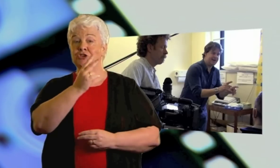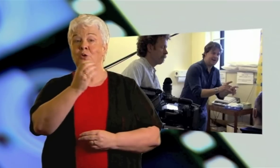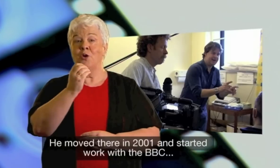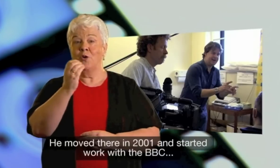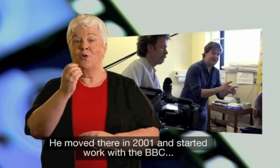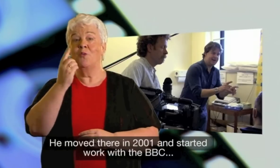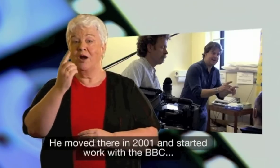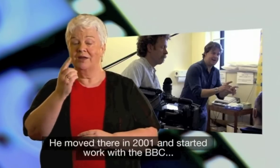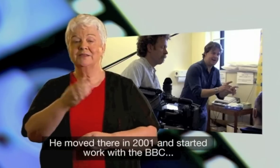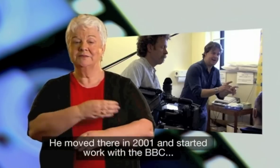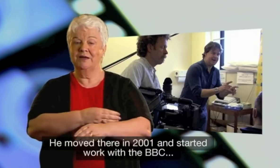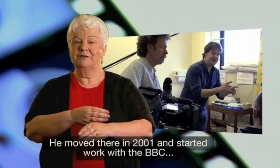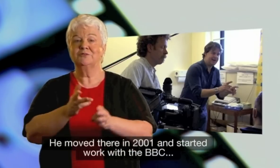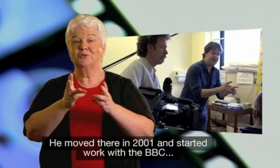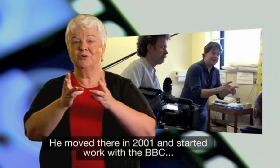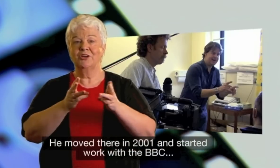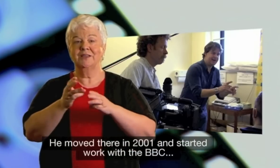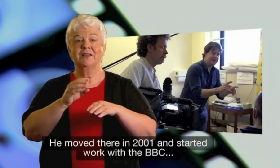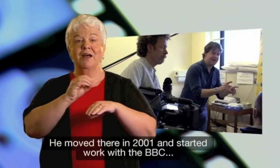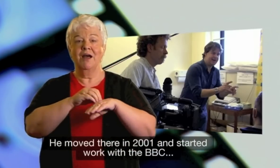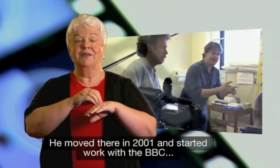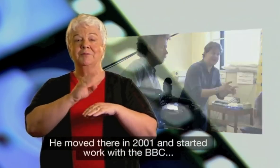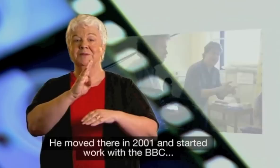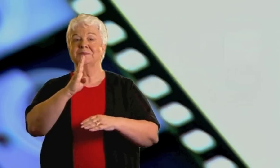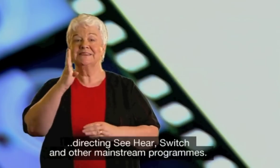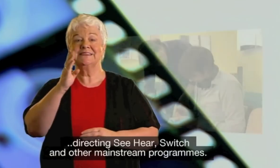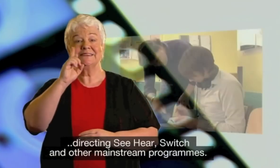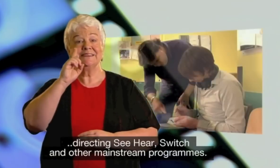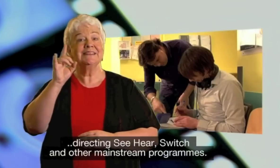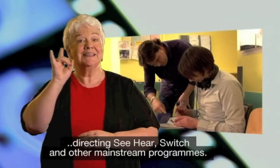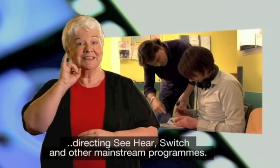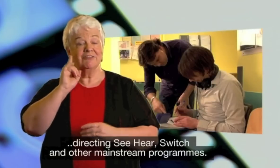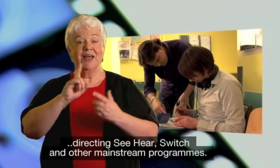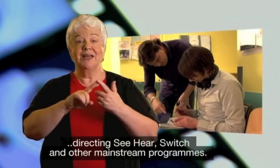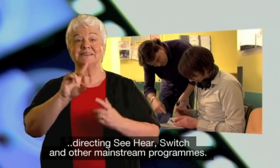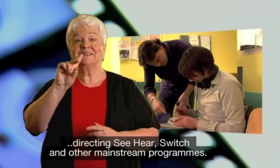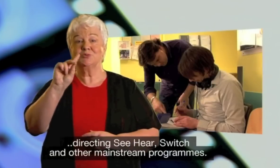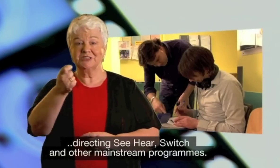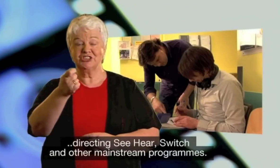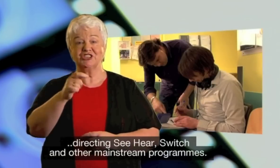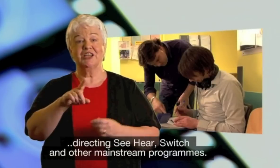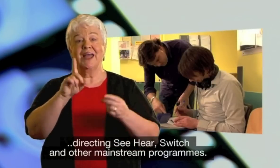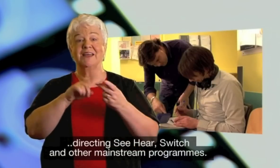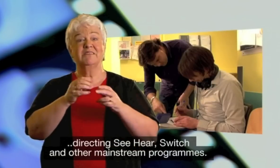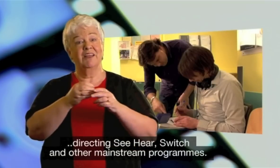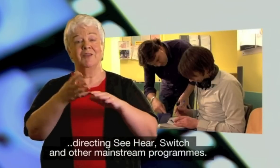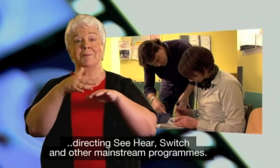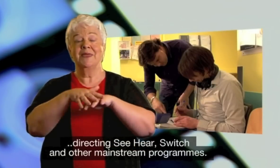He moved there in 2001 and started work with the BBC, directing See Here, Switch, and other mainstream